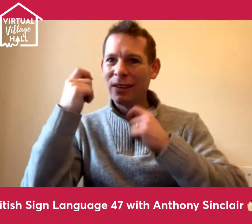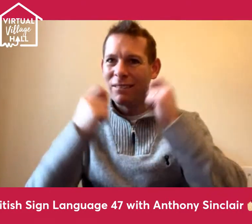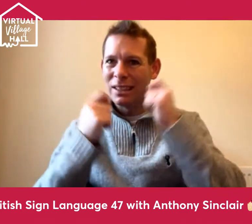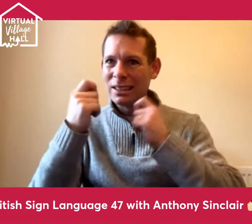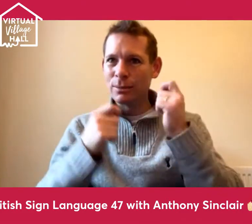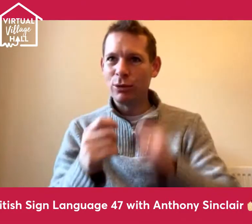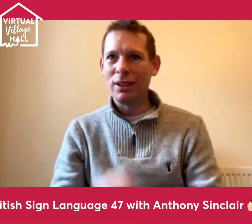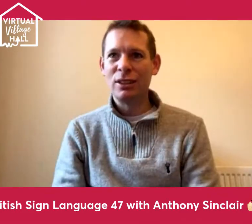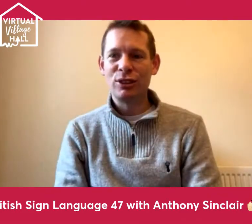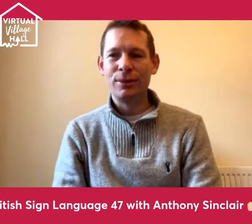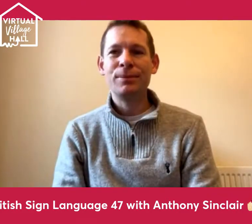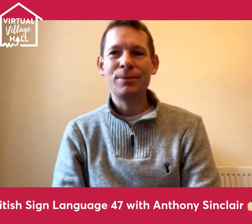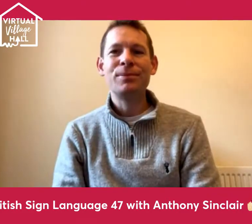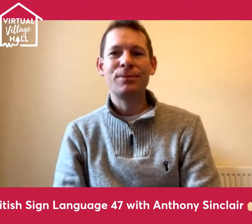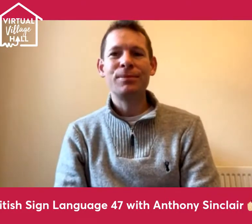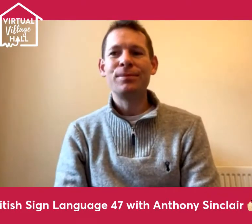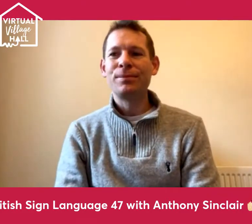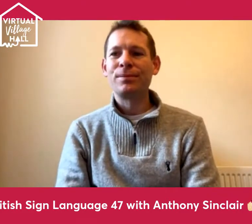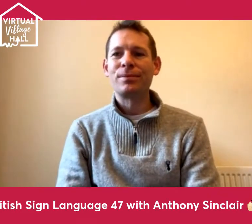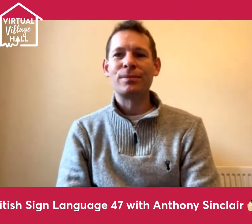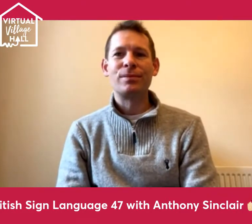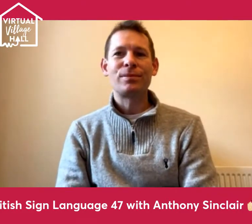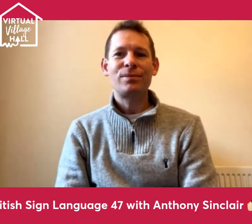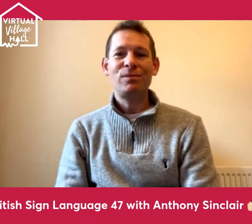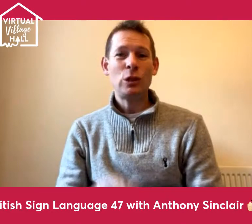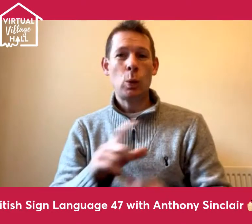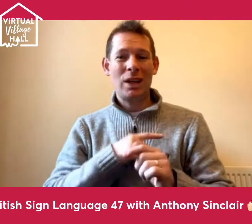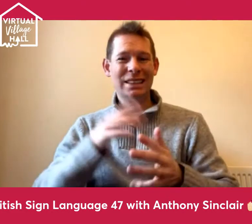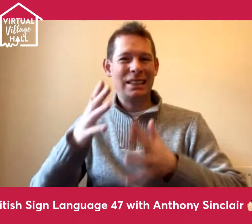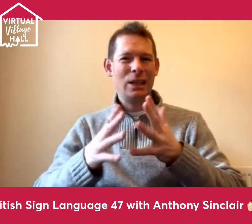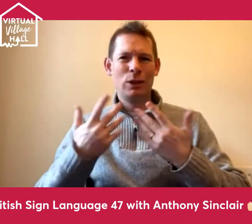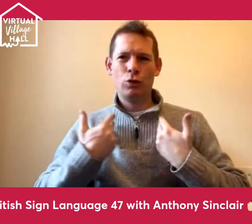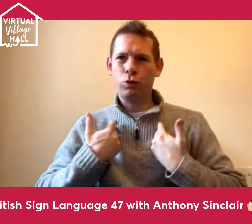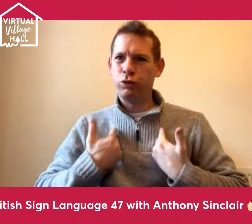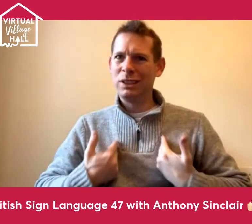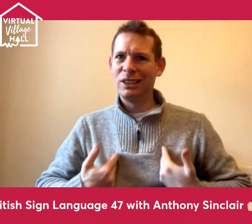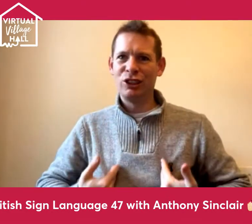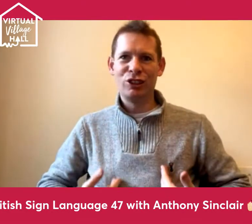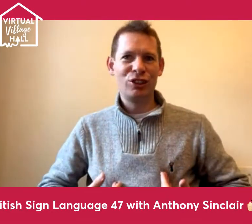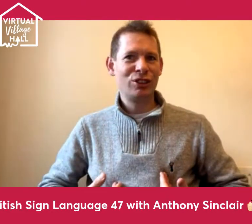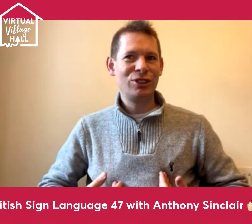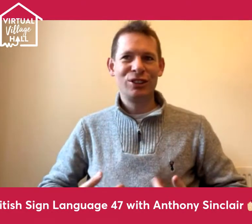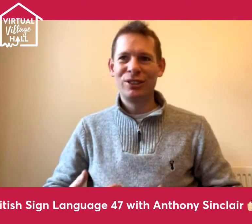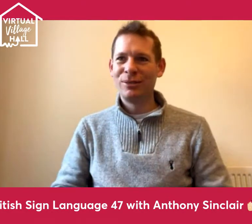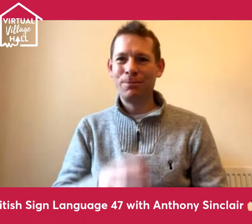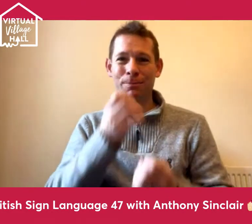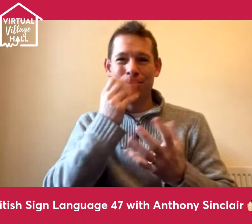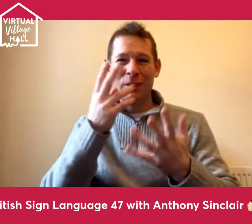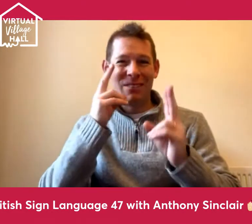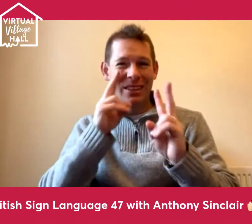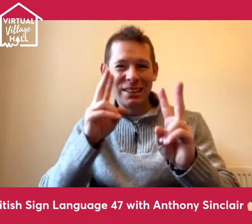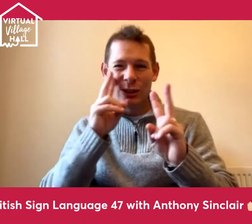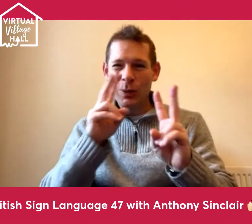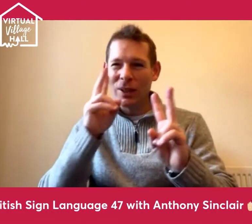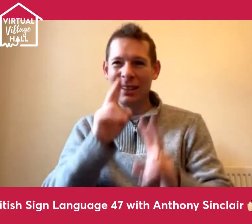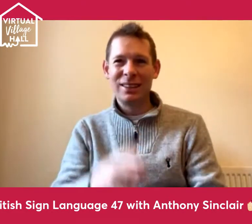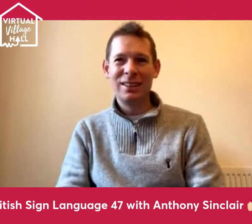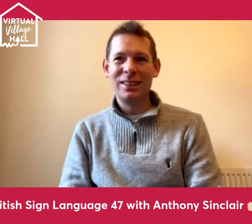So can you see the difference in how we make the sign with the facial expression? Sign language is such a rich,